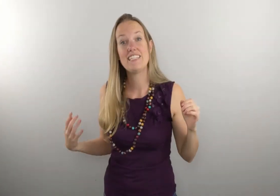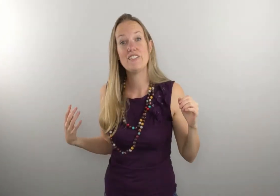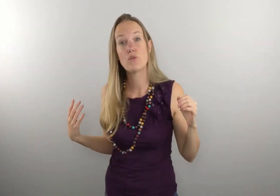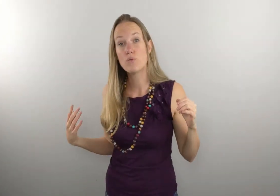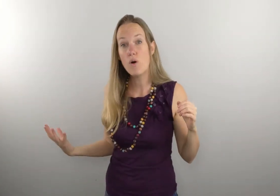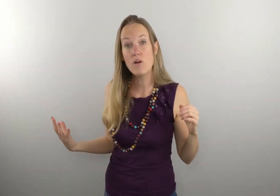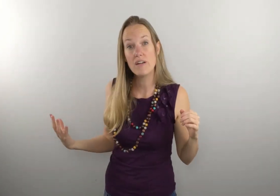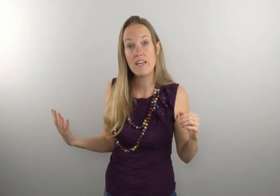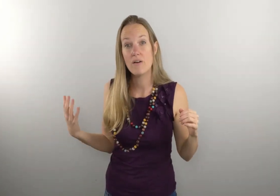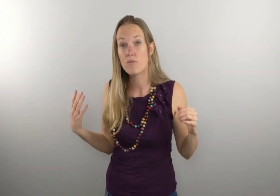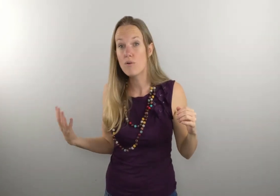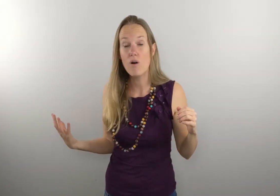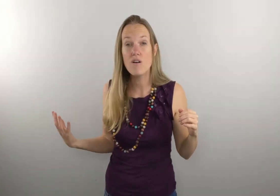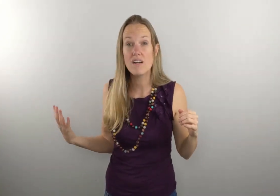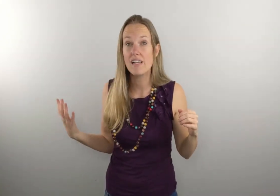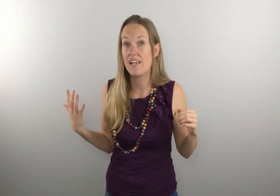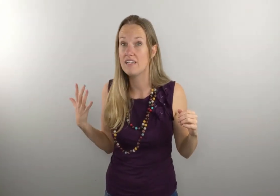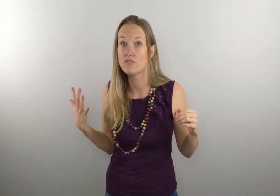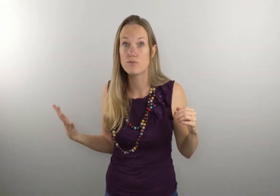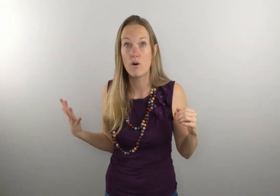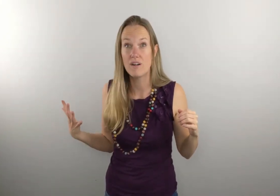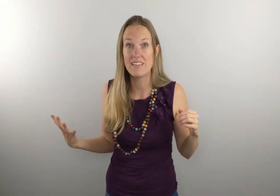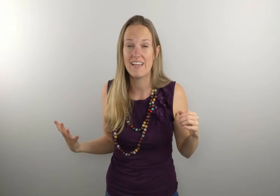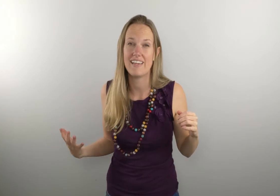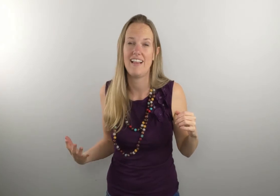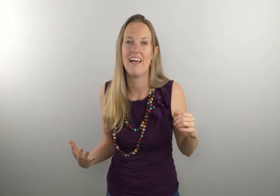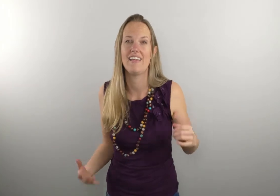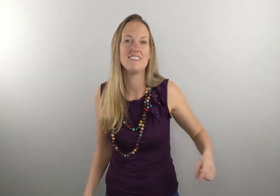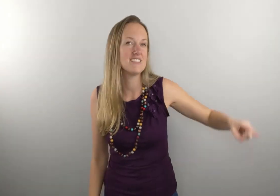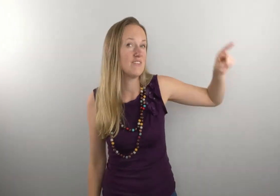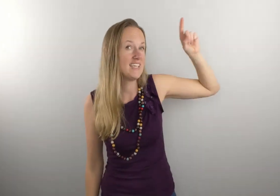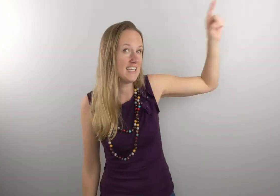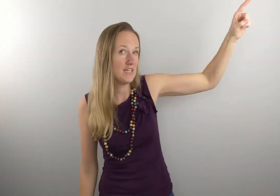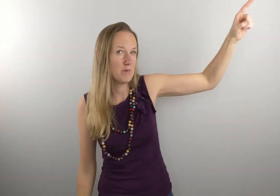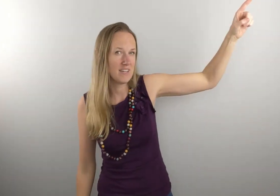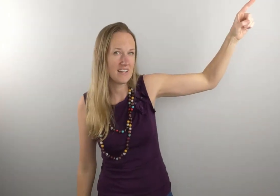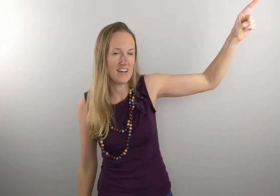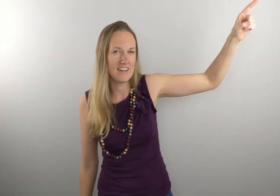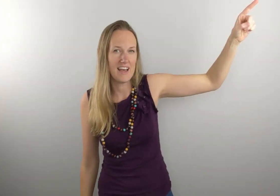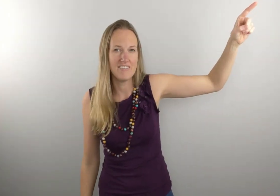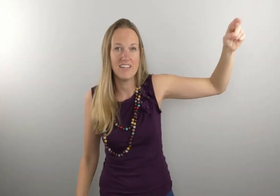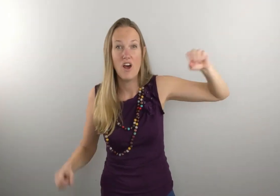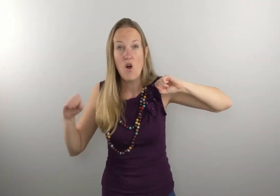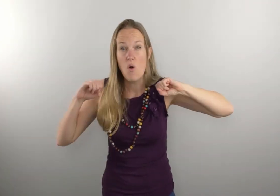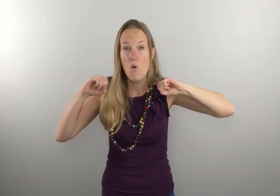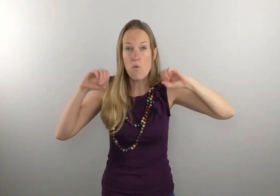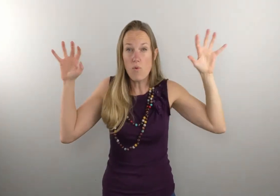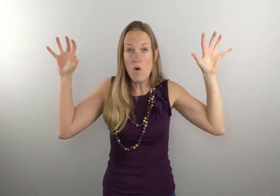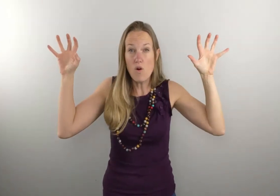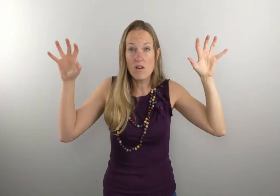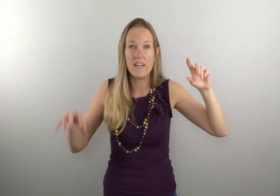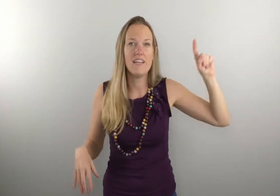says, roaring, roaring, he's roaring like a lion. So he, pointing to God in heaven, roaring,